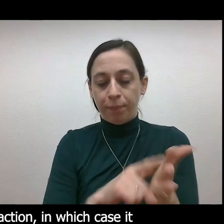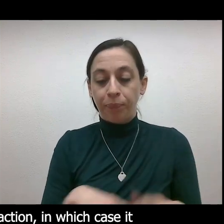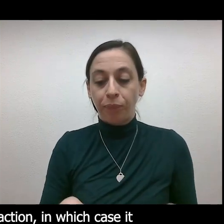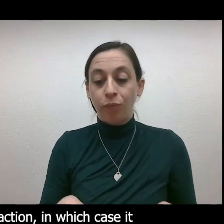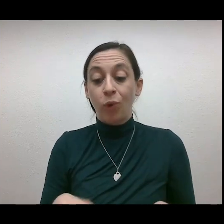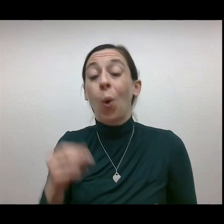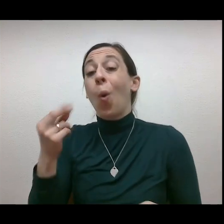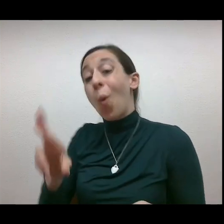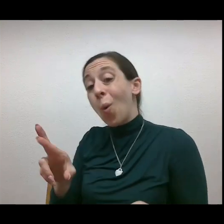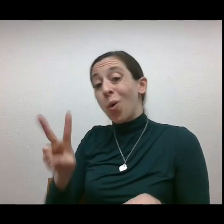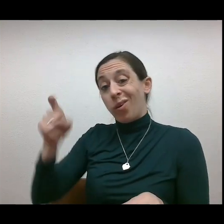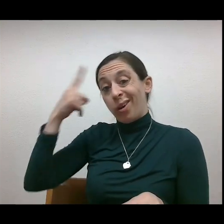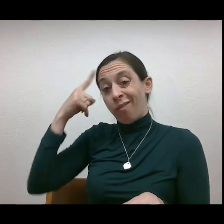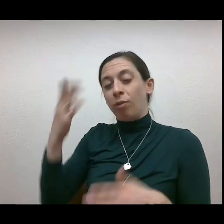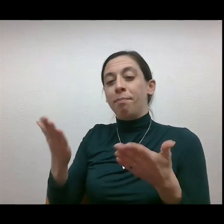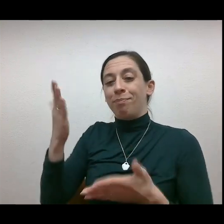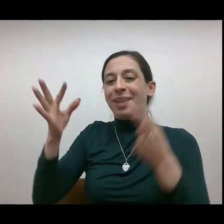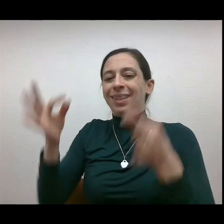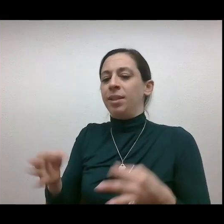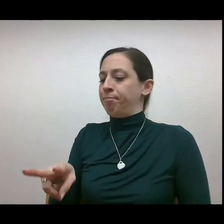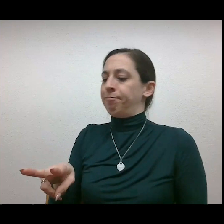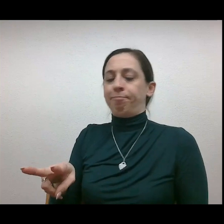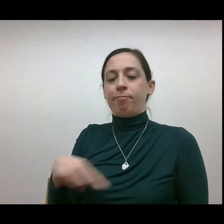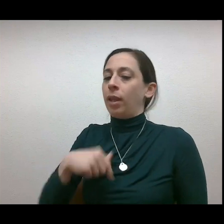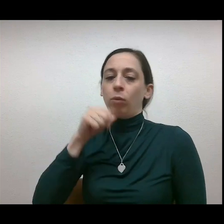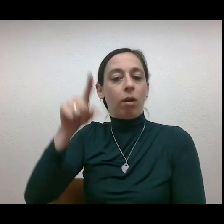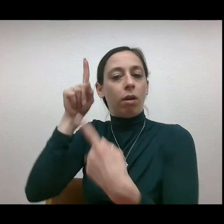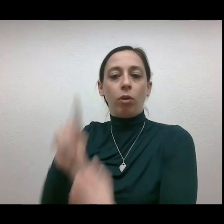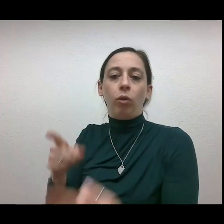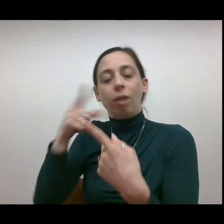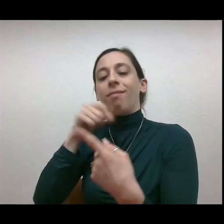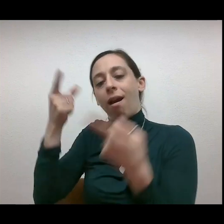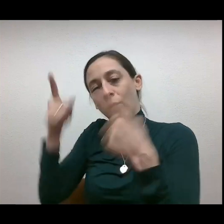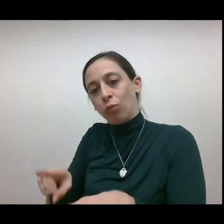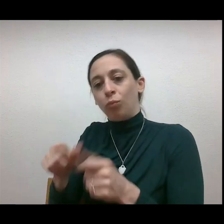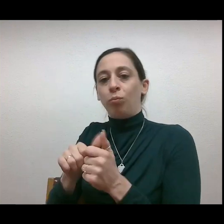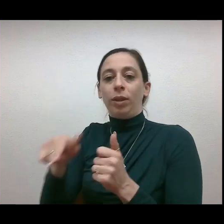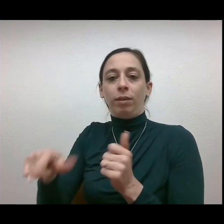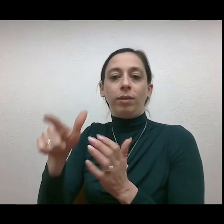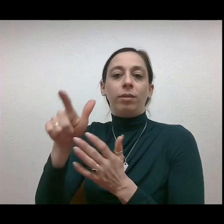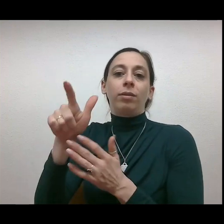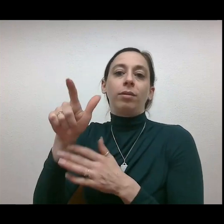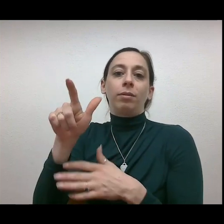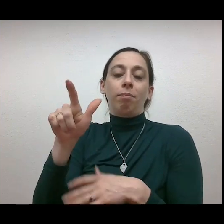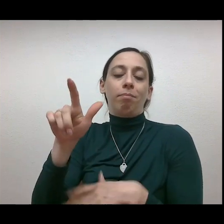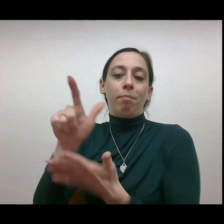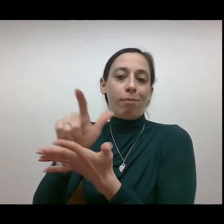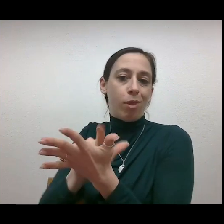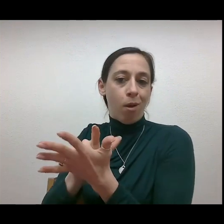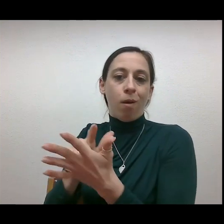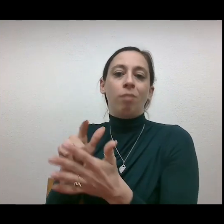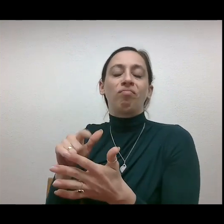Or the Governor can decide to veto the bill.